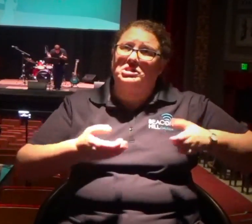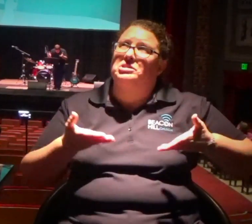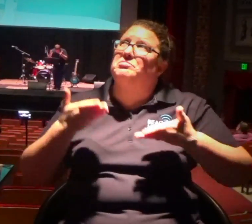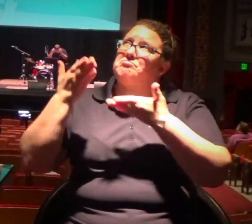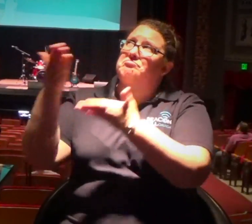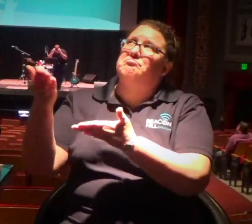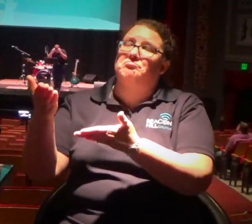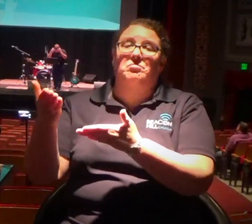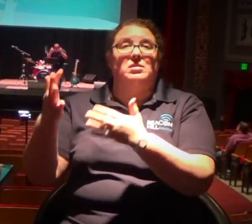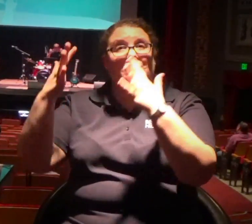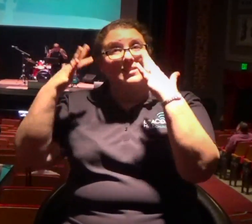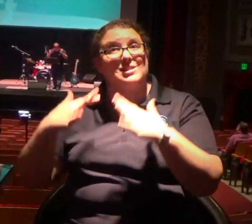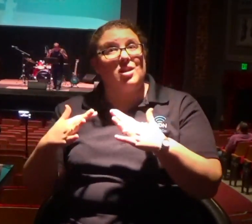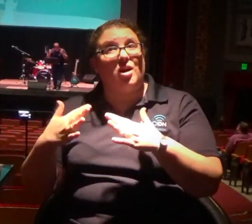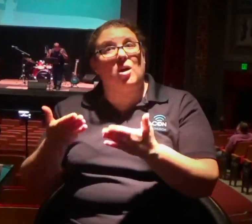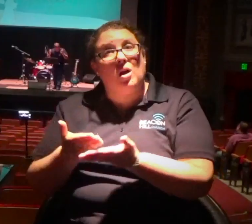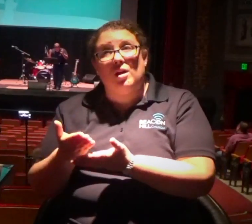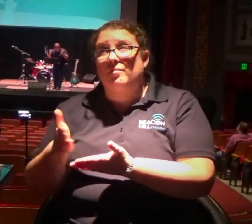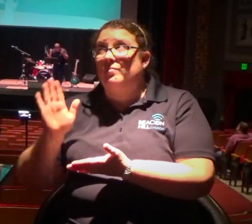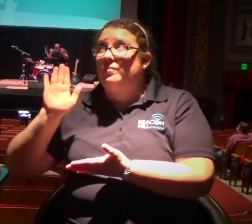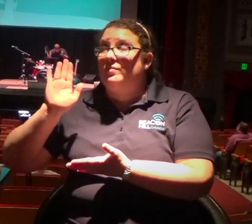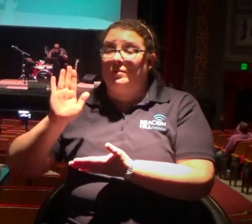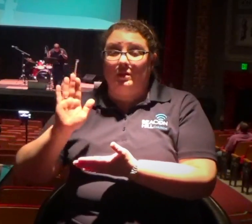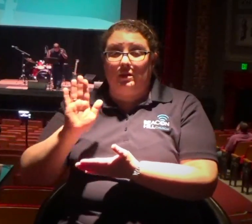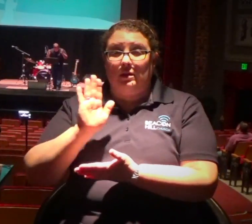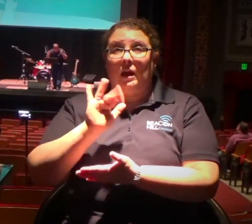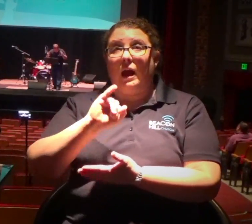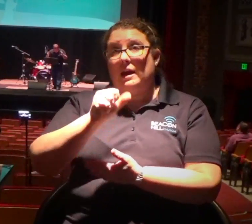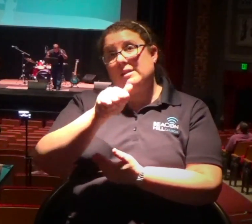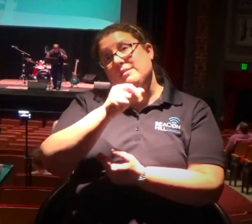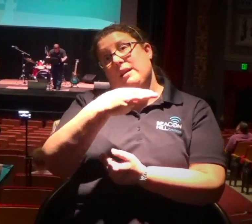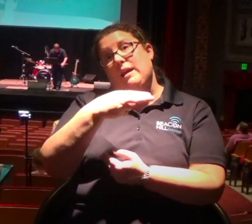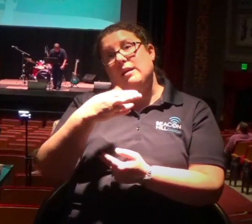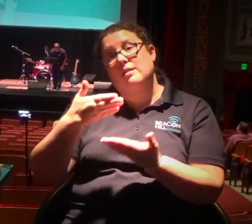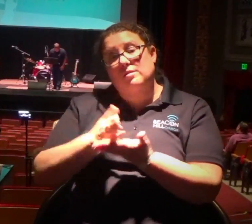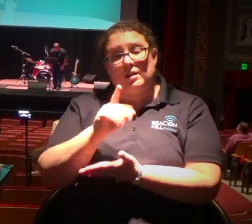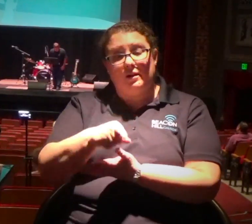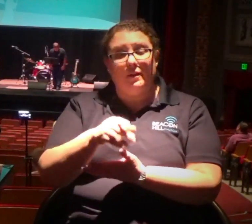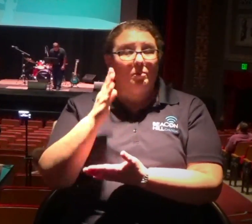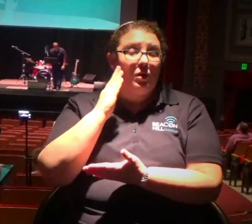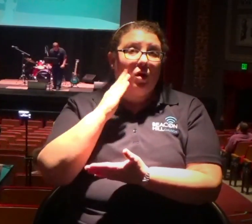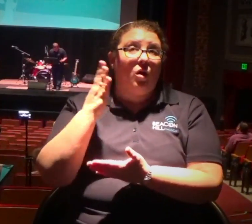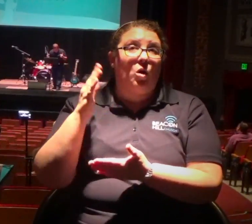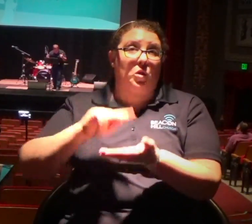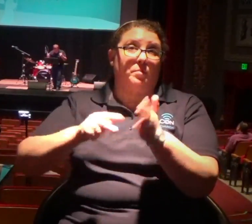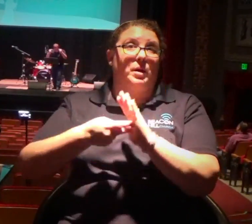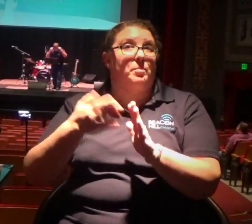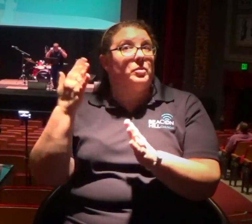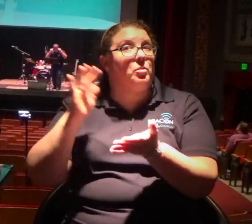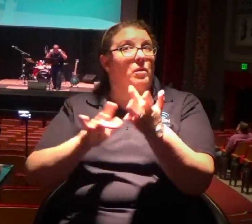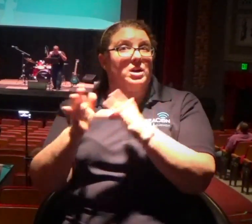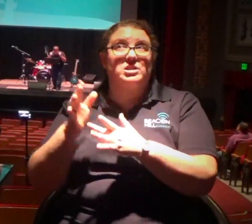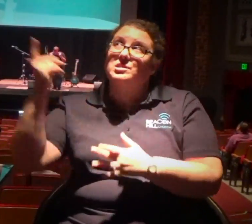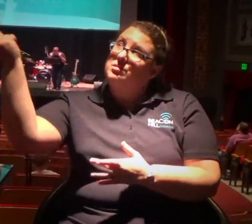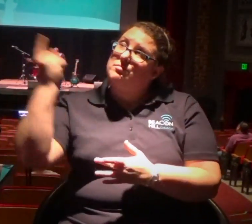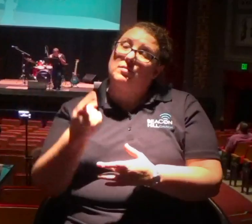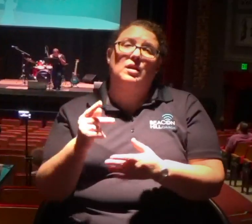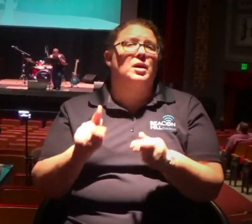sorrows. He is letting them know the purpose of why he came. And yet, people misunderstood